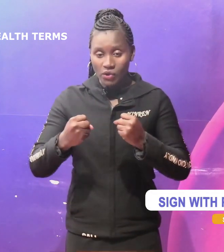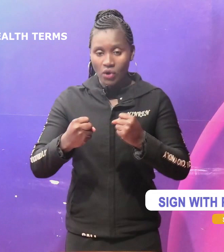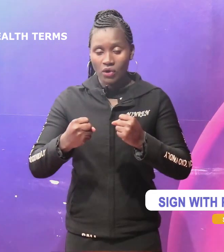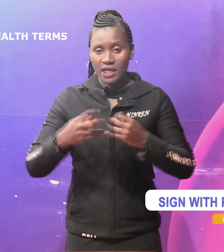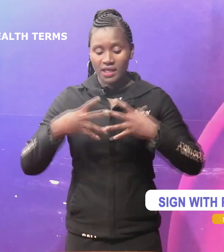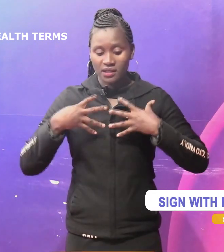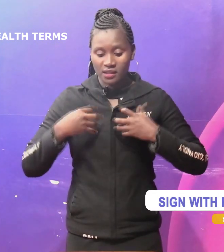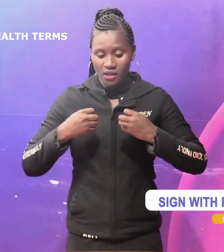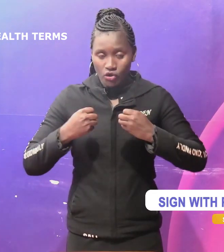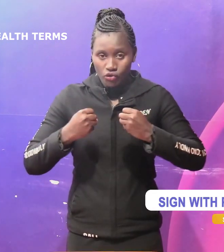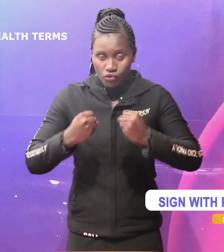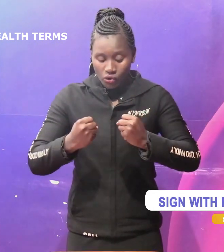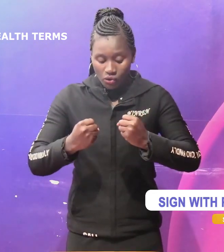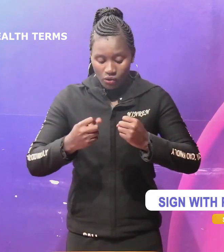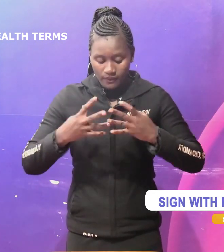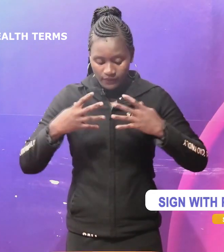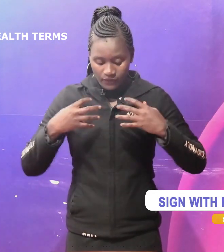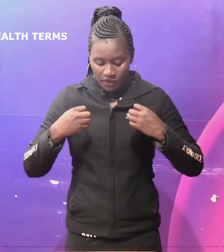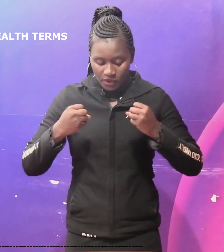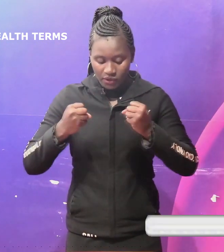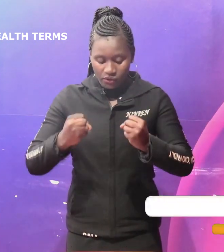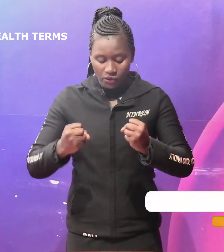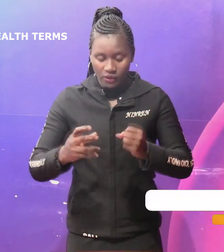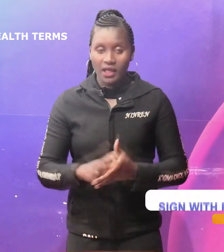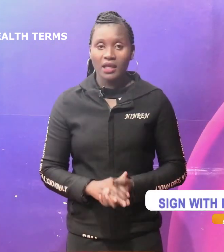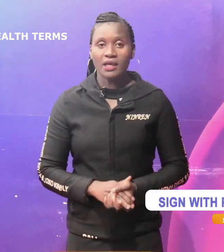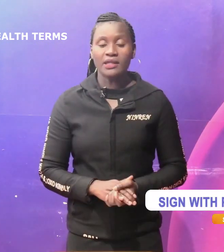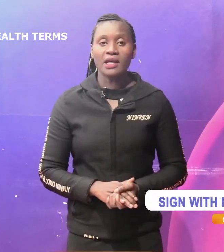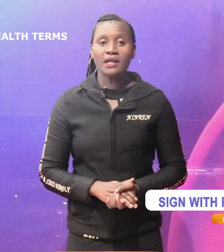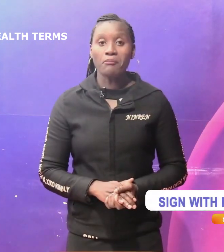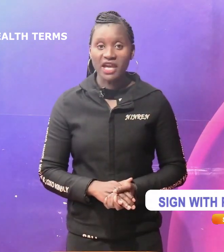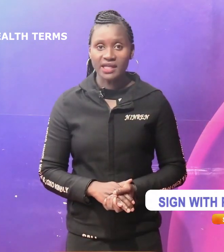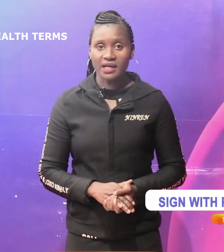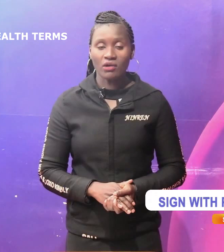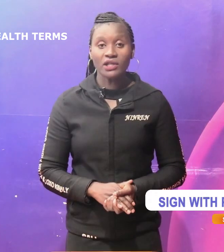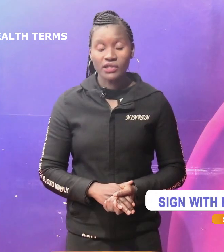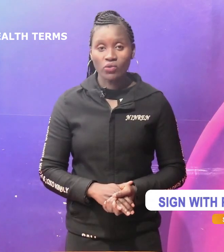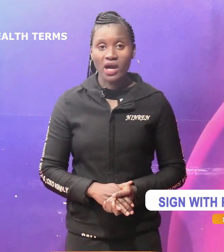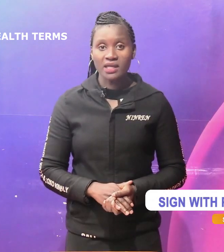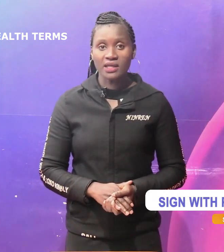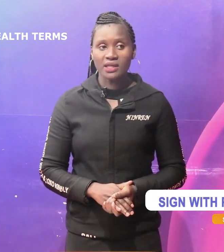like this, strong, strong. And then better, our next word is